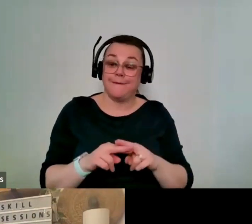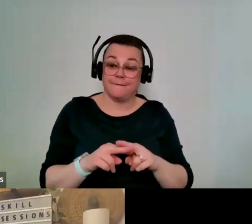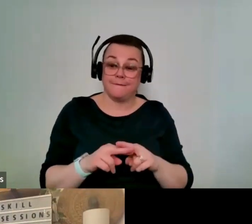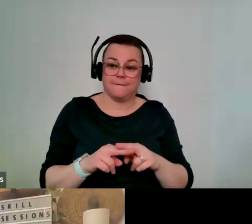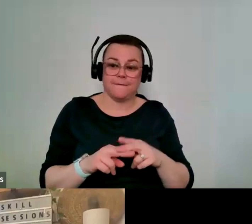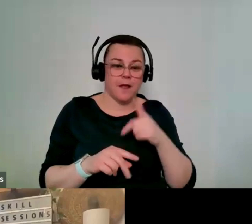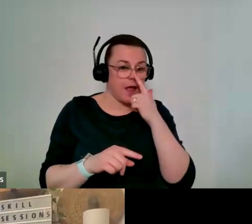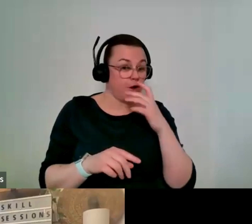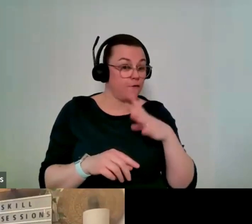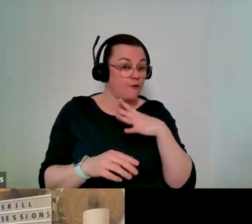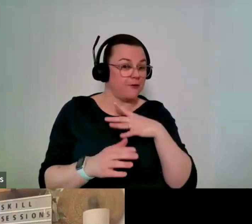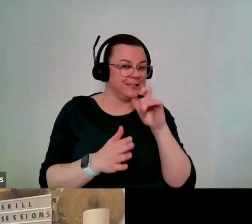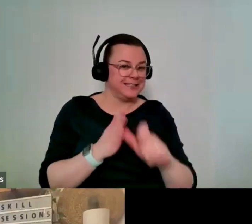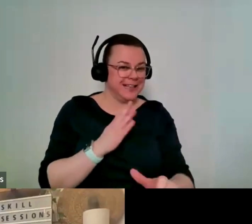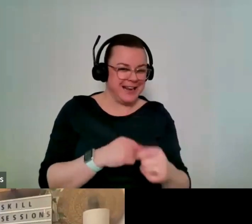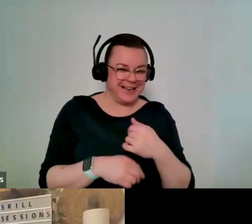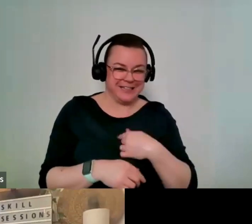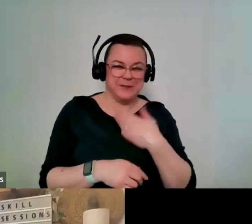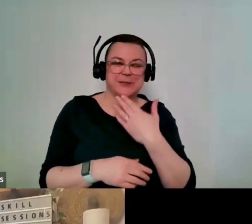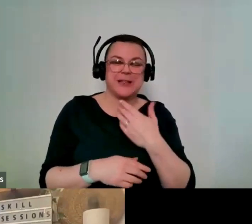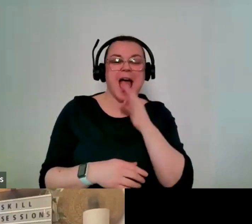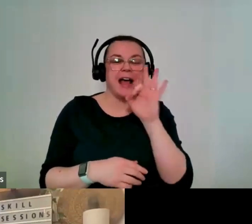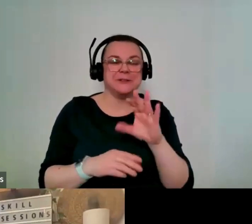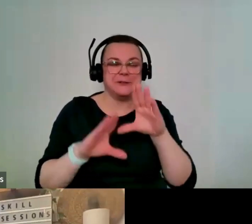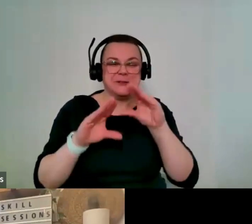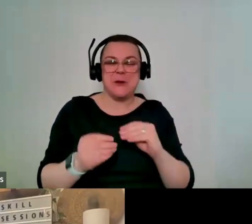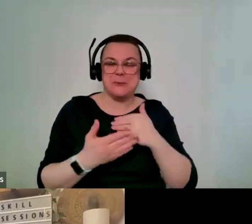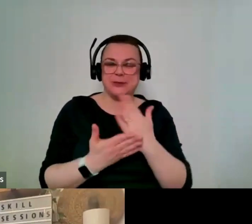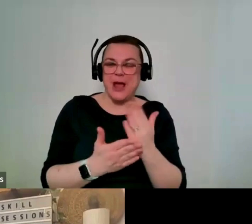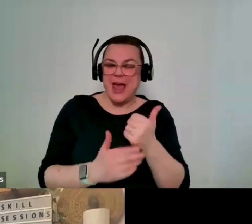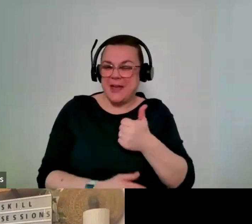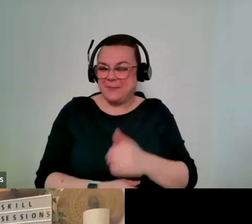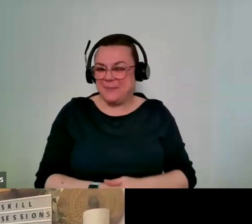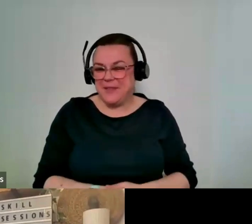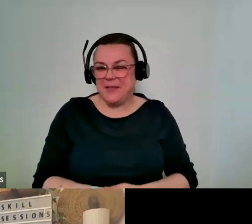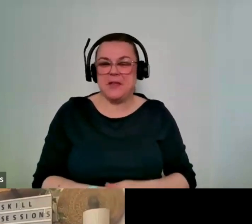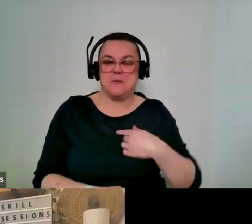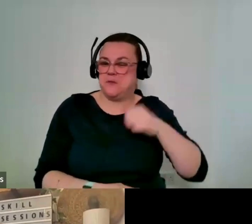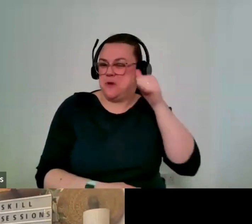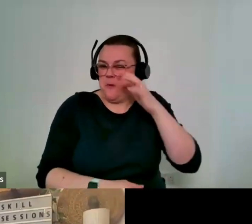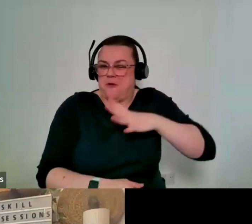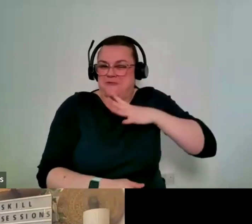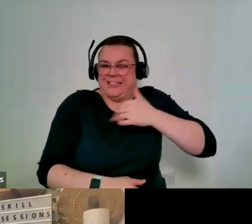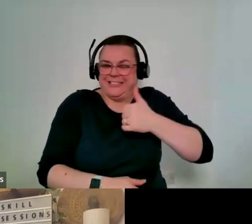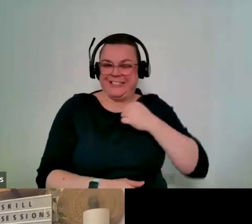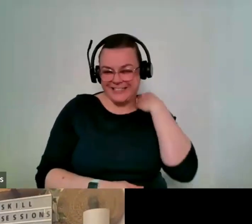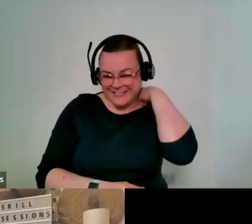you've already done it. I was going to say, stop sharing your screen. You're on the ball, Sarah.